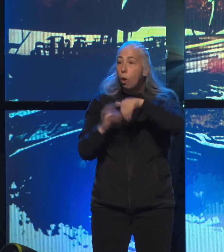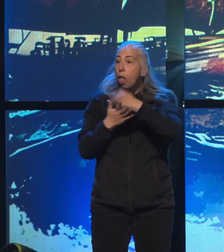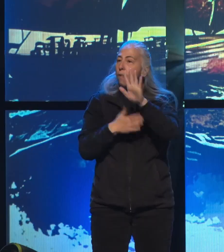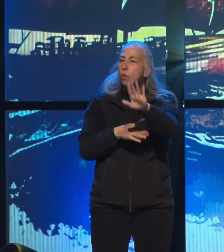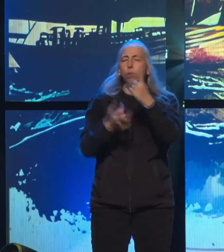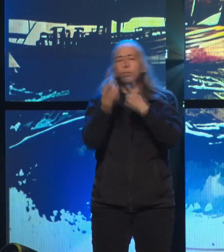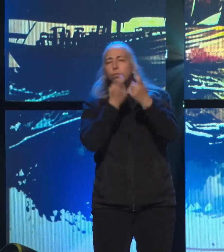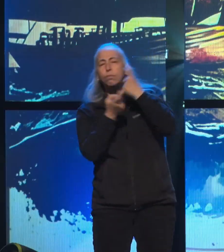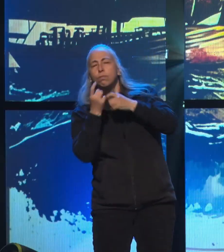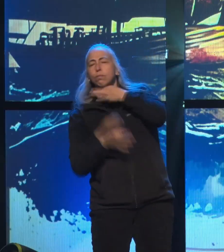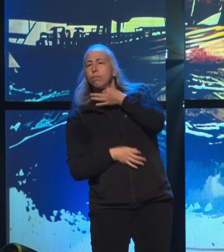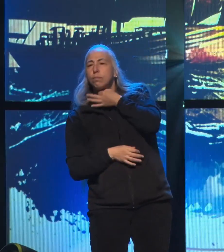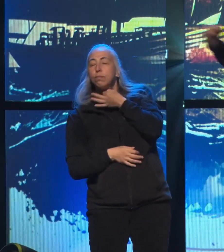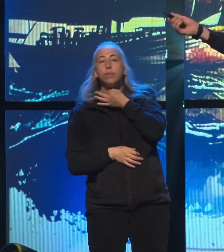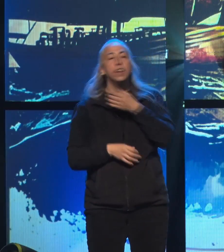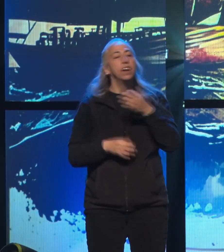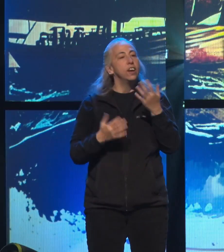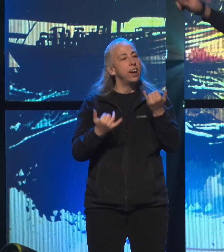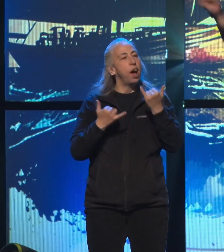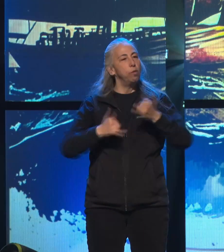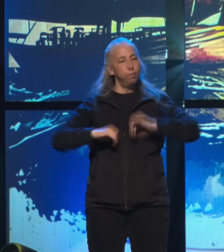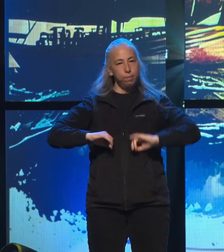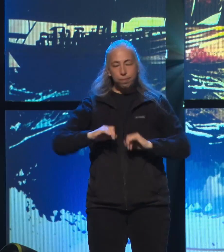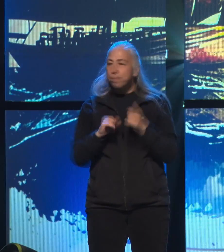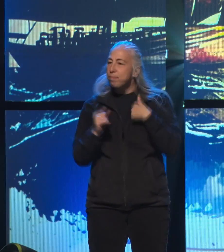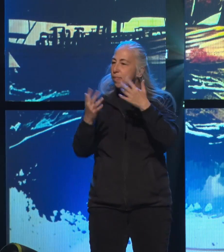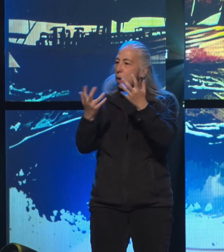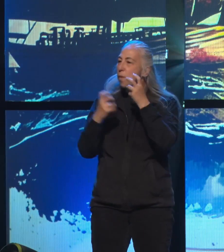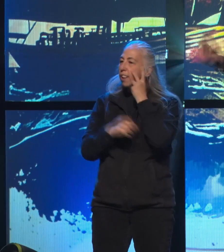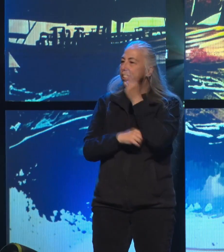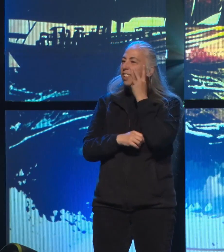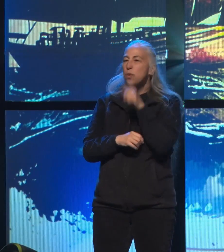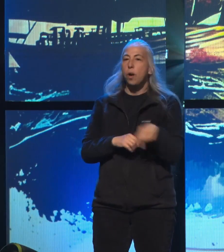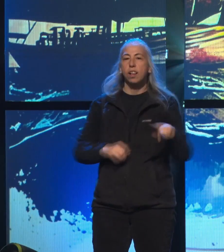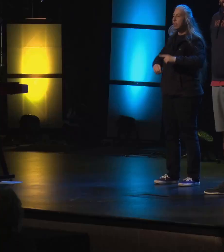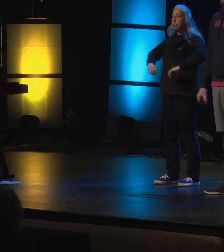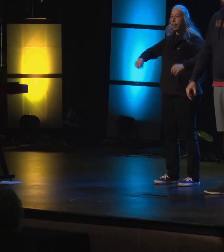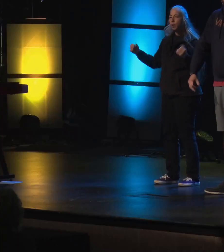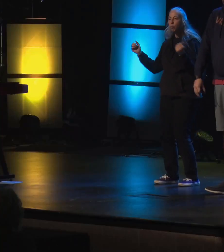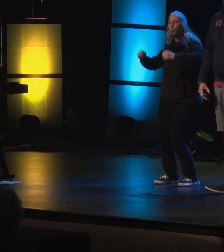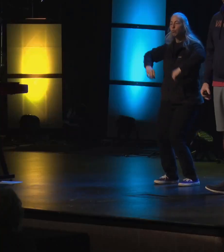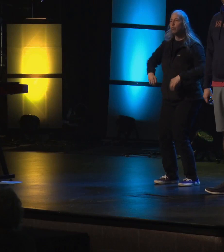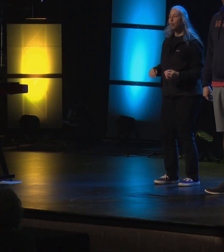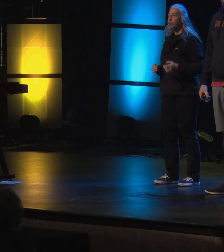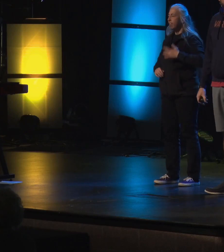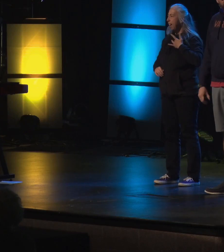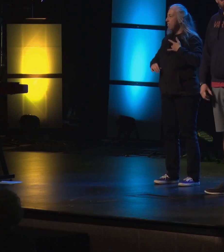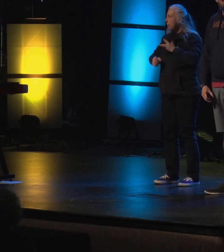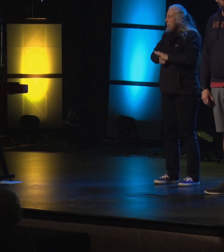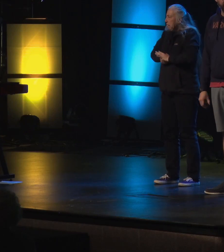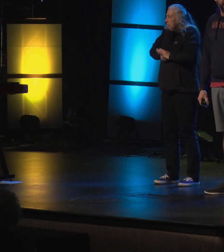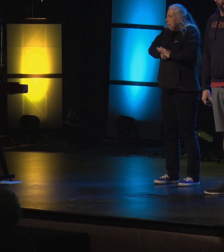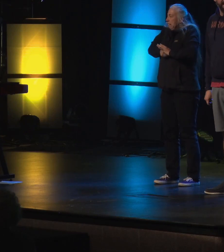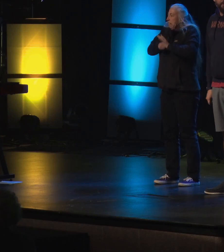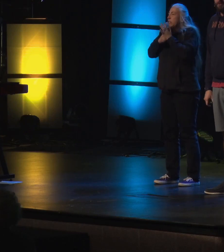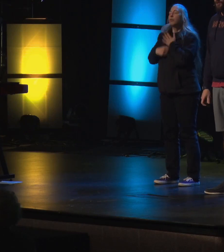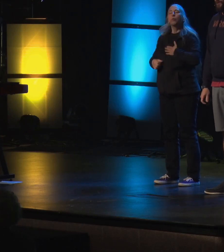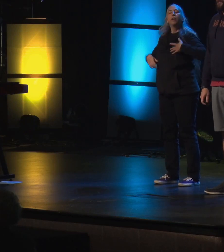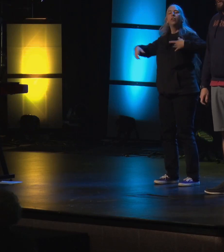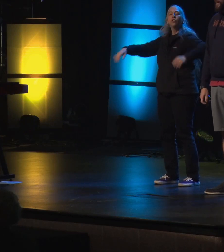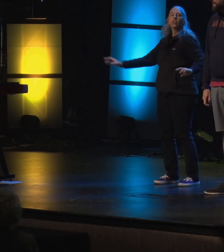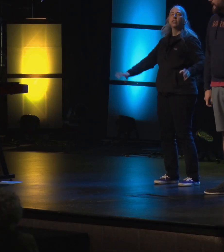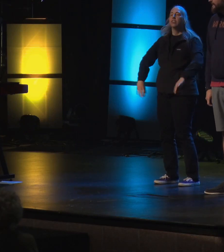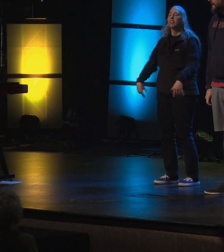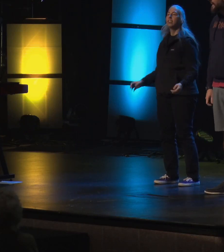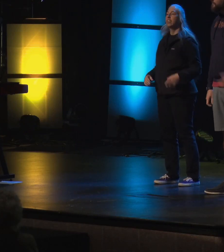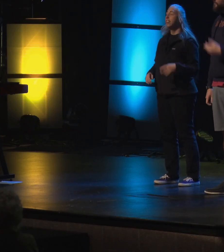good stuff. I'm gonna ask you a question. Loosen up a little bit this morning. Everybody loosen up. I can feel there's just tension in the room. I want you to